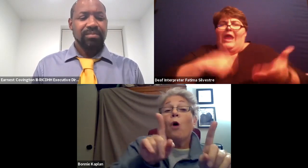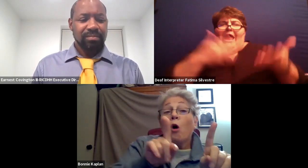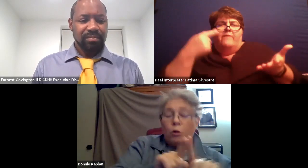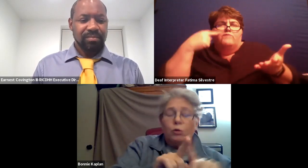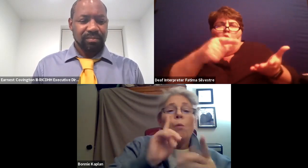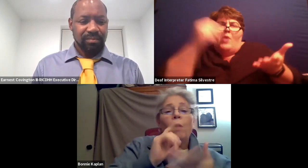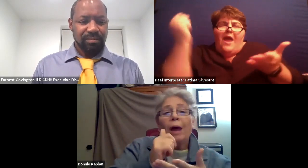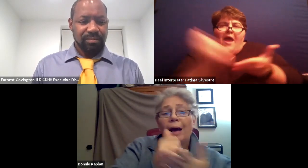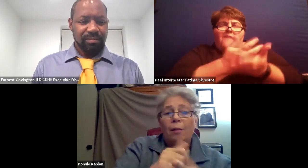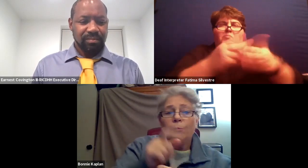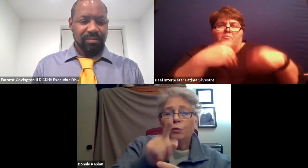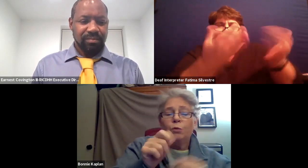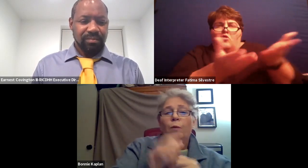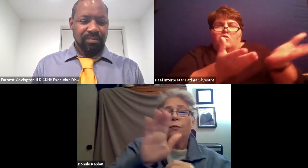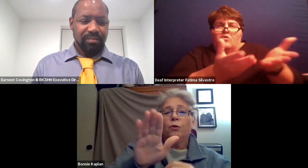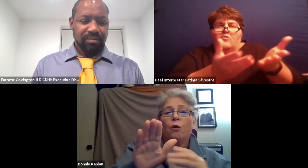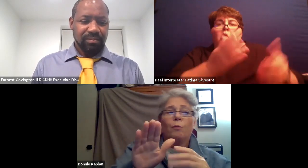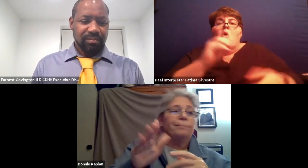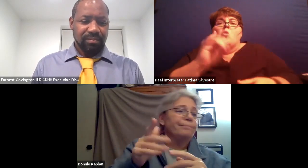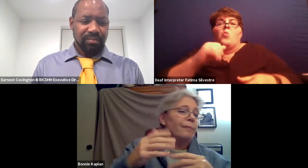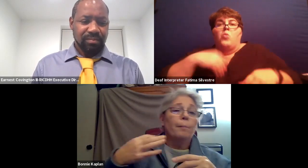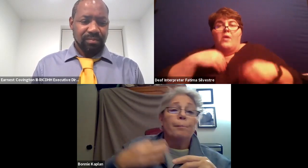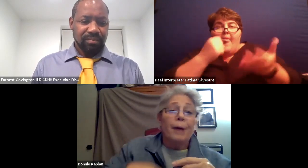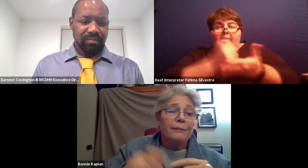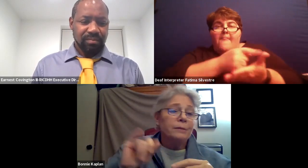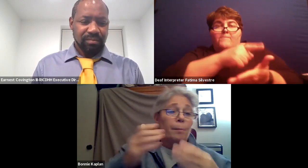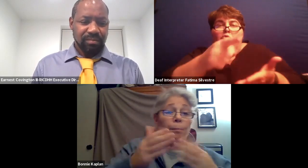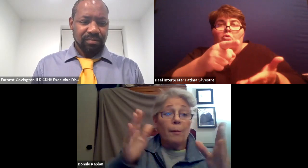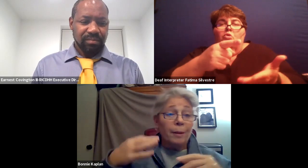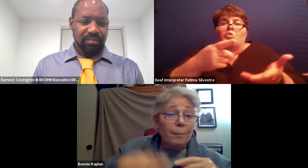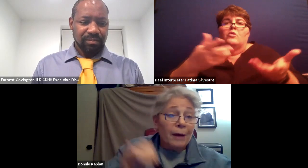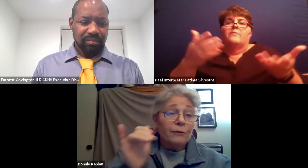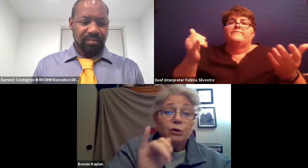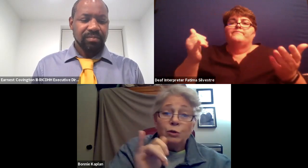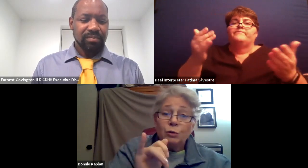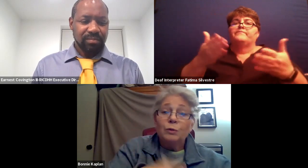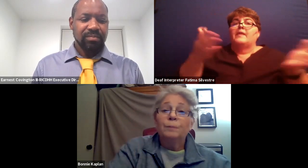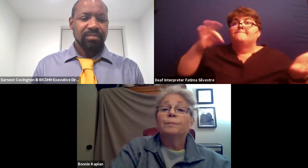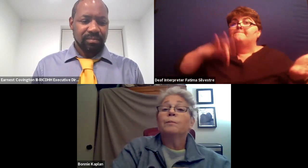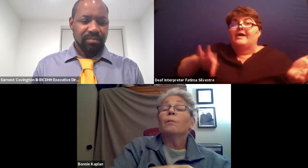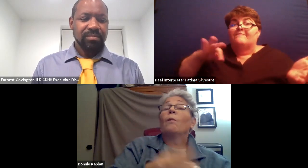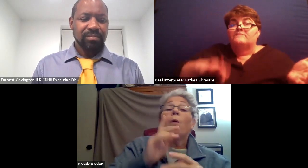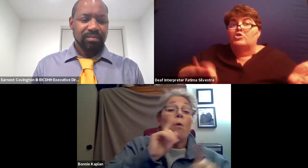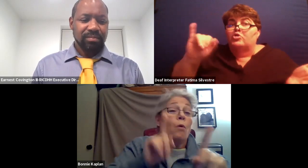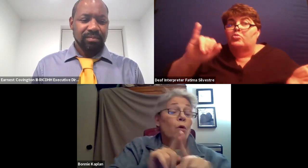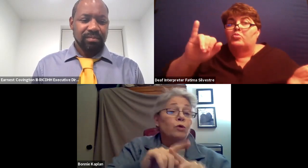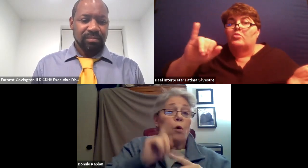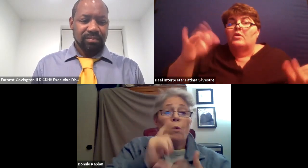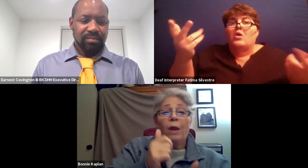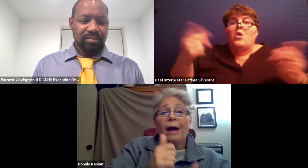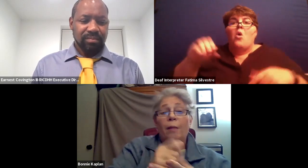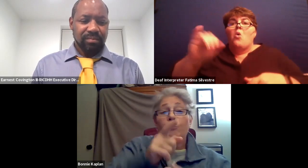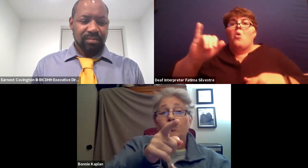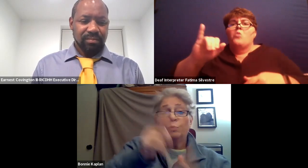your services simply because you don't feel comfortable writing. So maybe you want to apply for